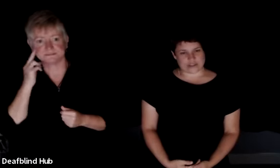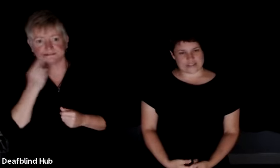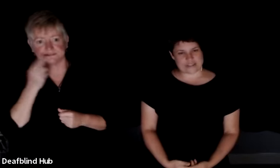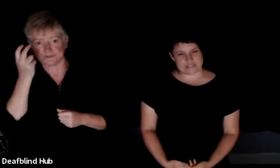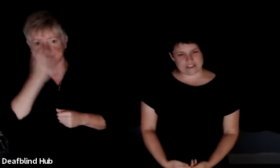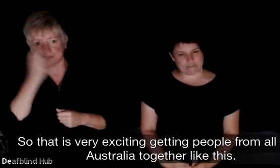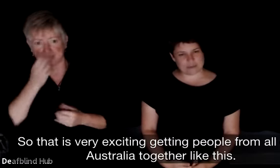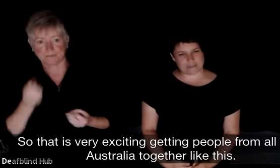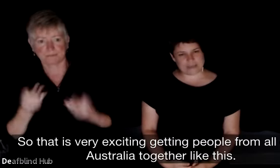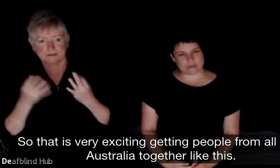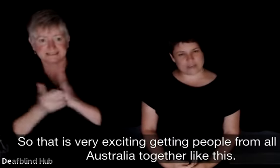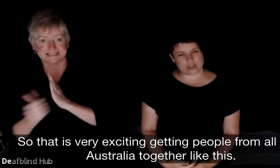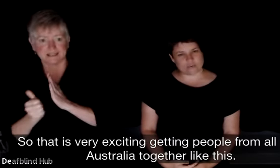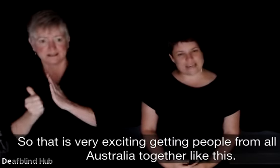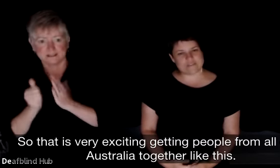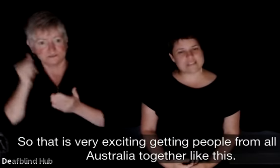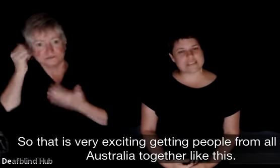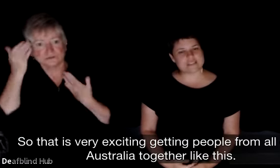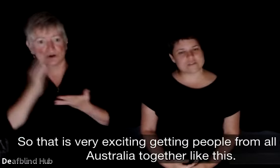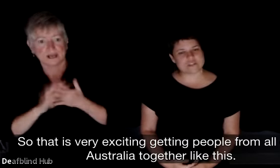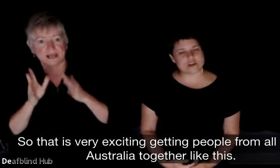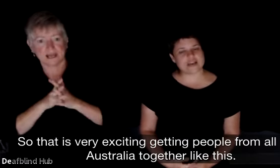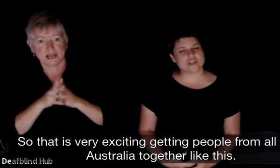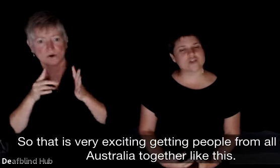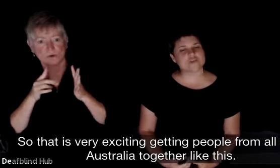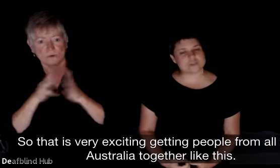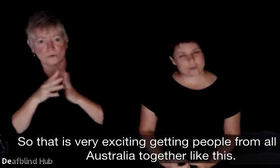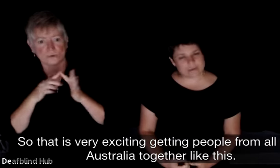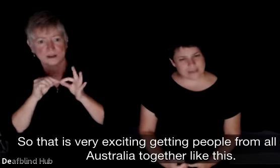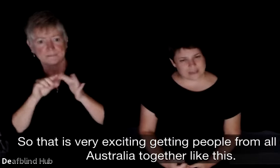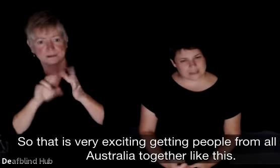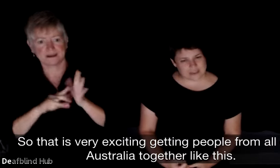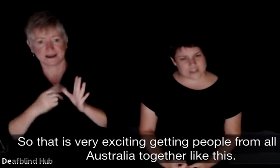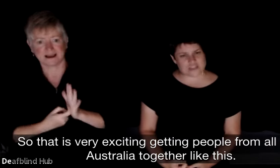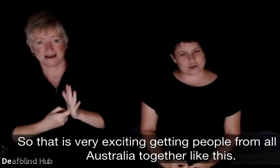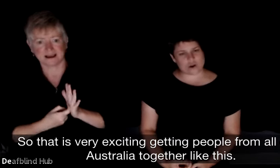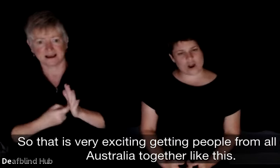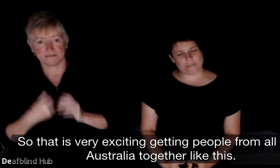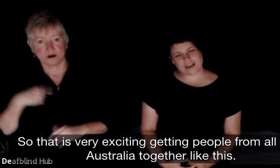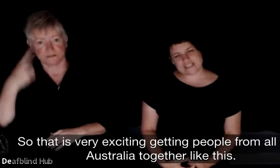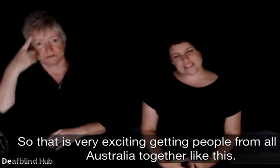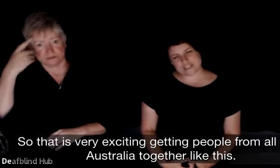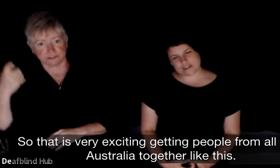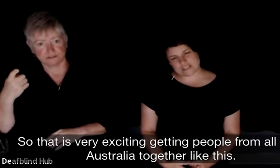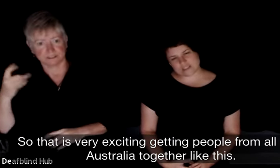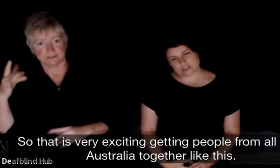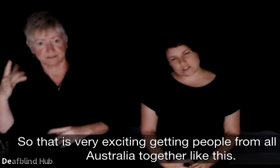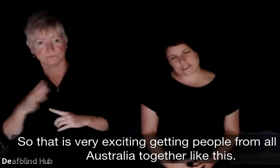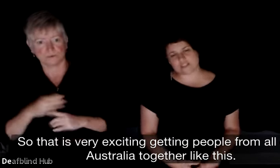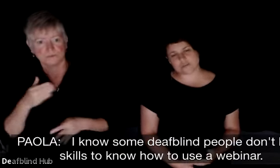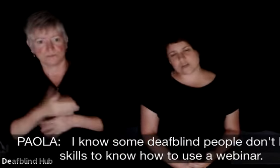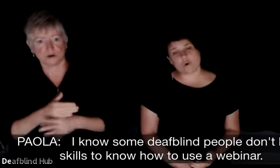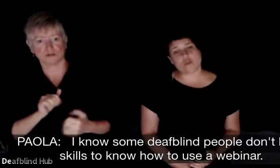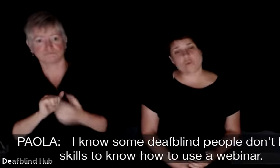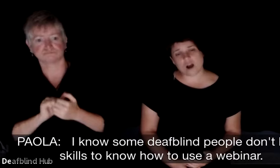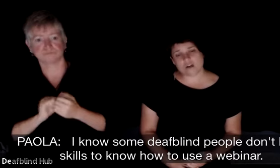So I know some deafblind people, they don't really have the skills to know how to use a webinar. So my idea is, I think